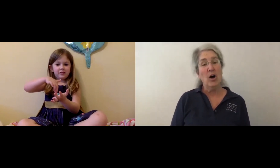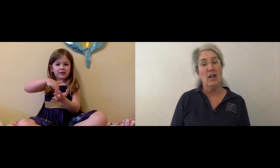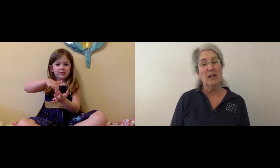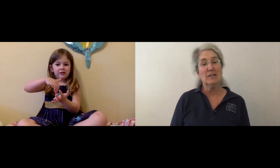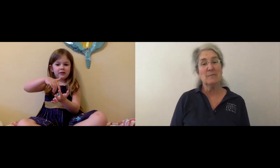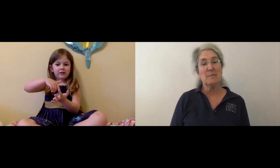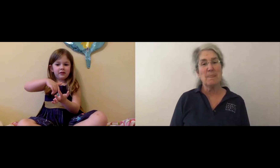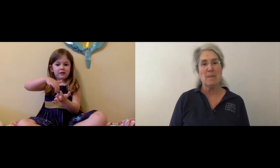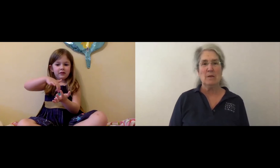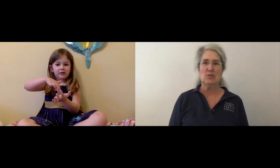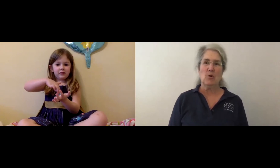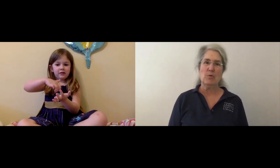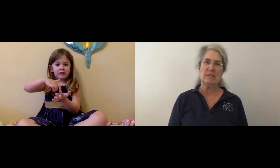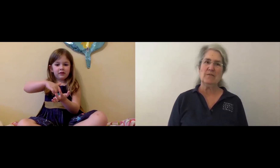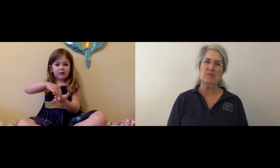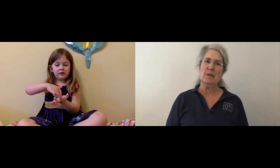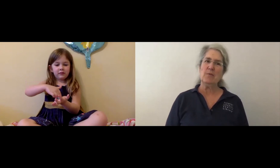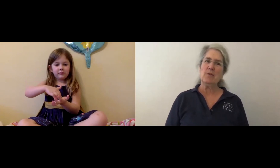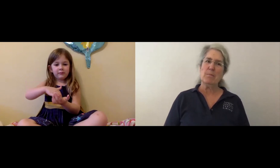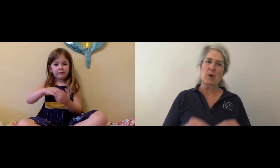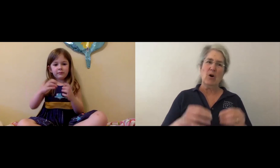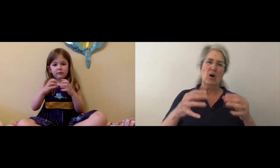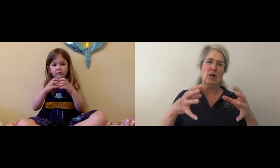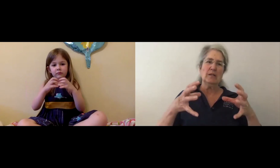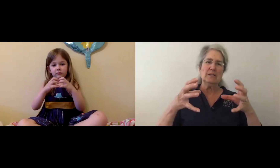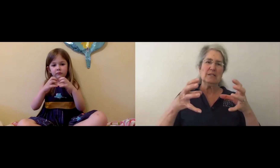Ball. She always loved to play with balls.